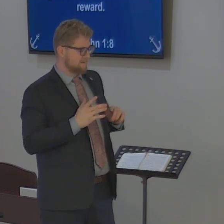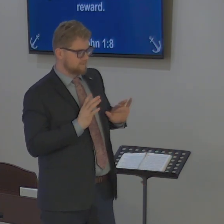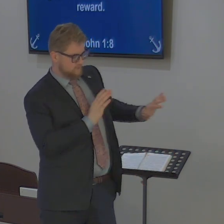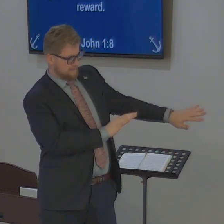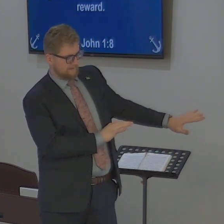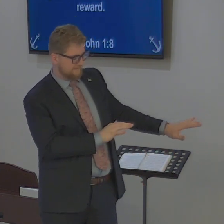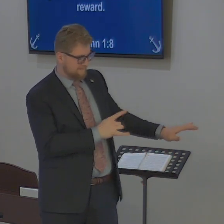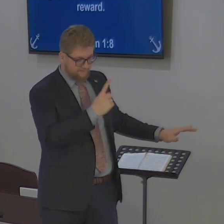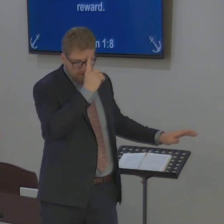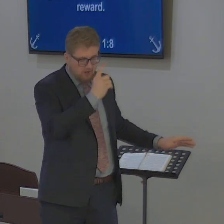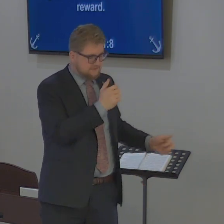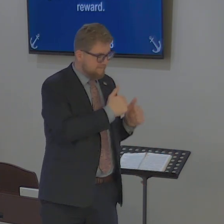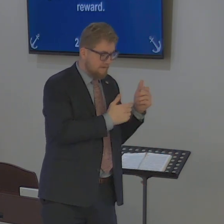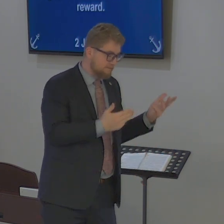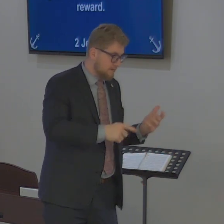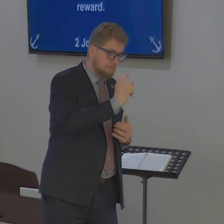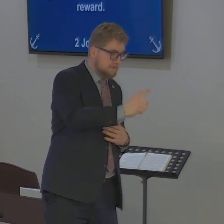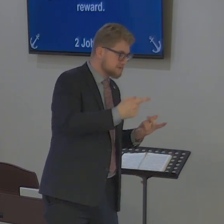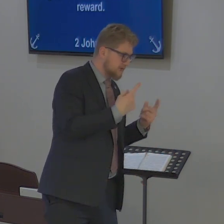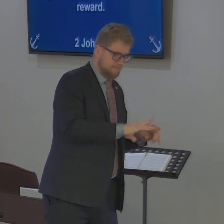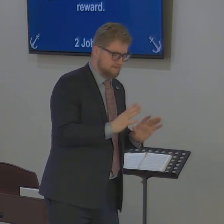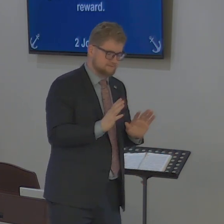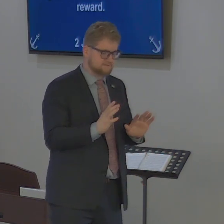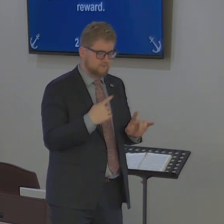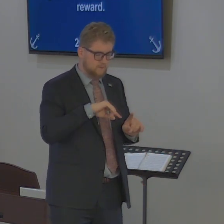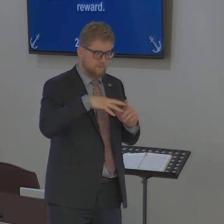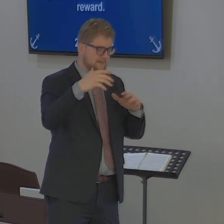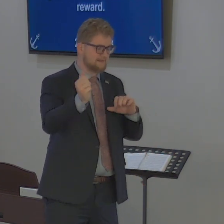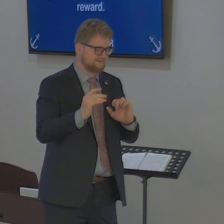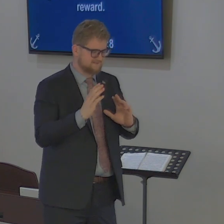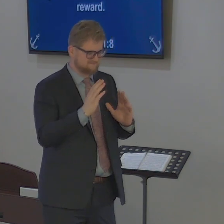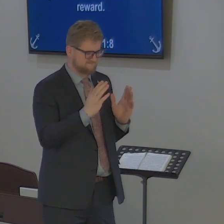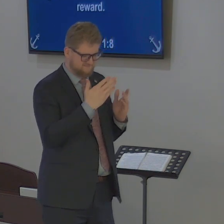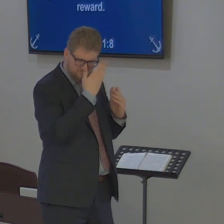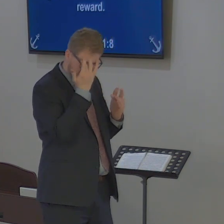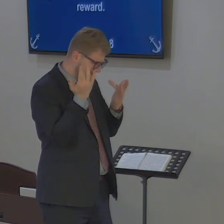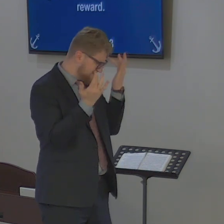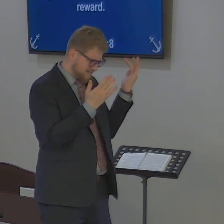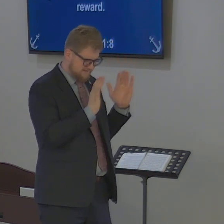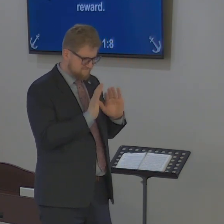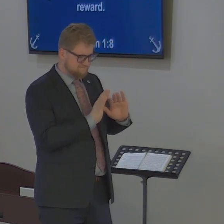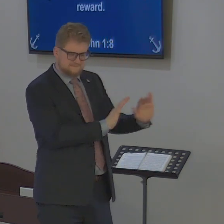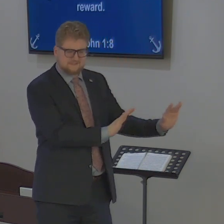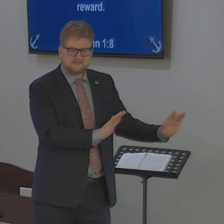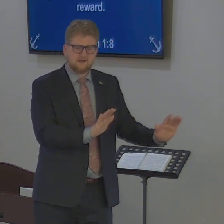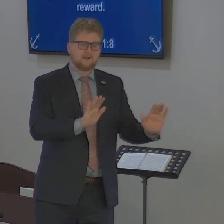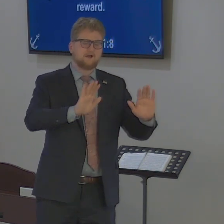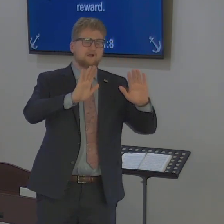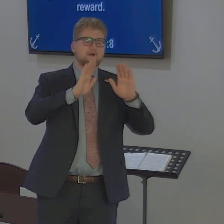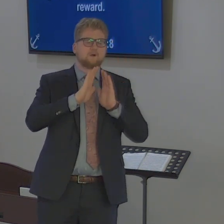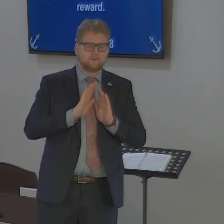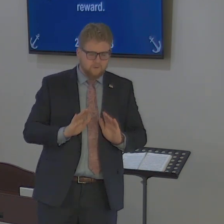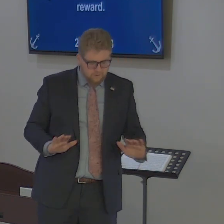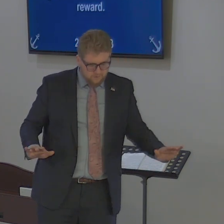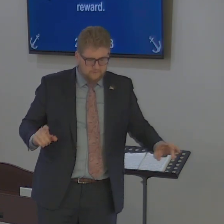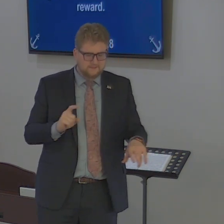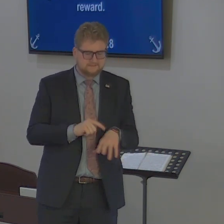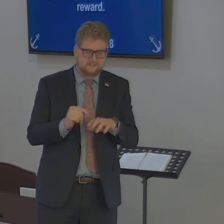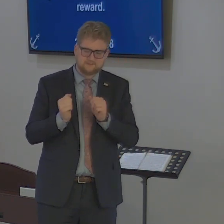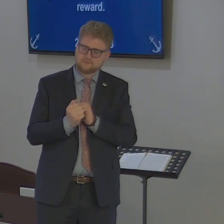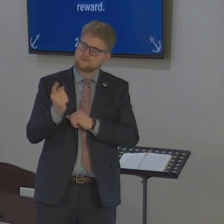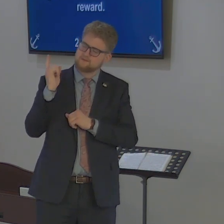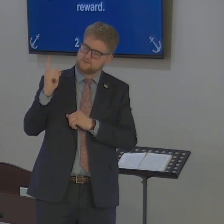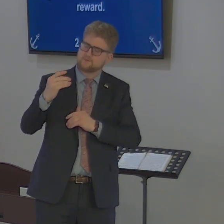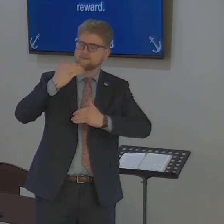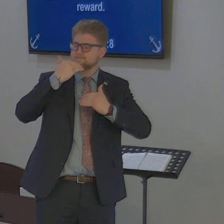of everything that will have to go on when we walk out of here, God, that we can just have a little bit of time of rest with you. We love you, Father, and we thank you for